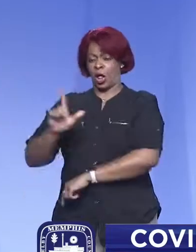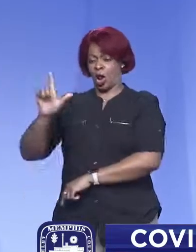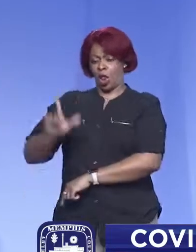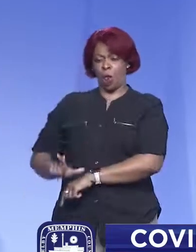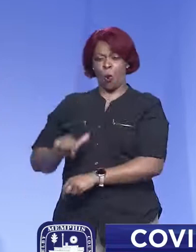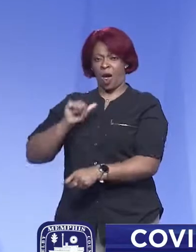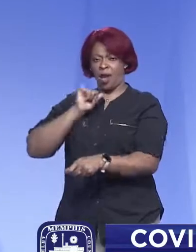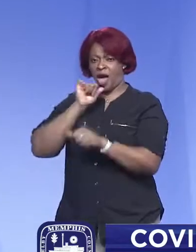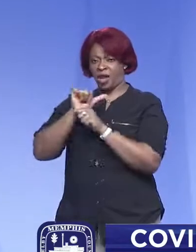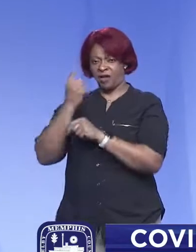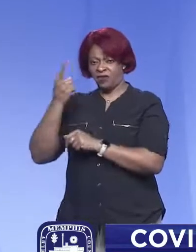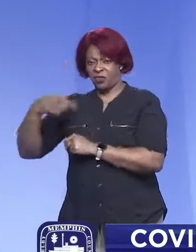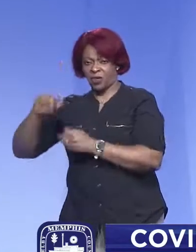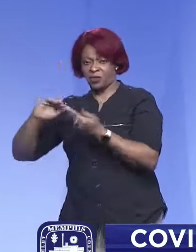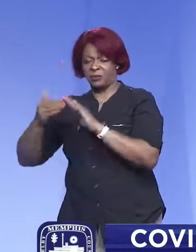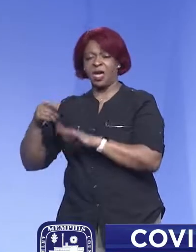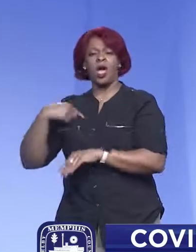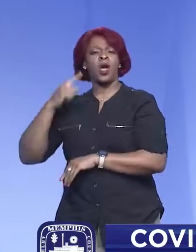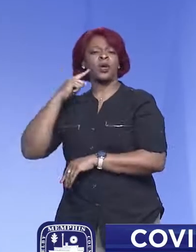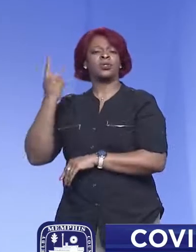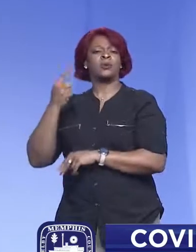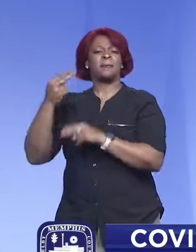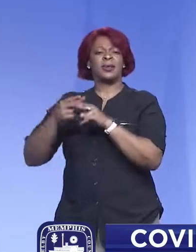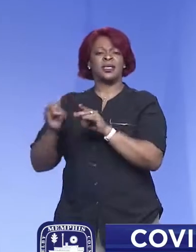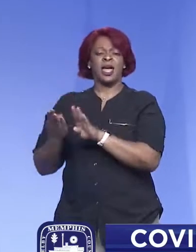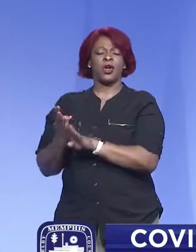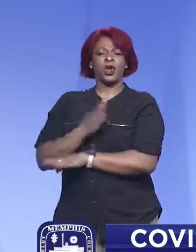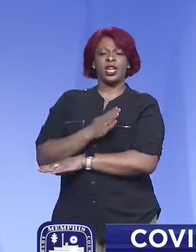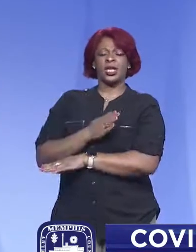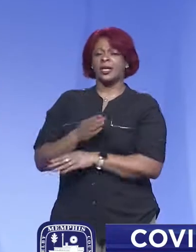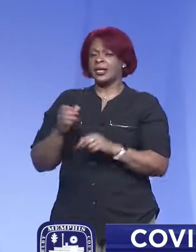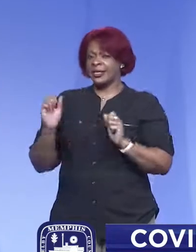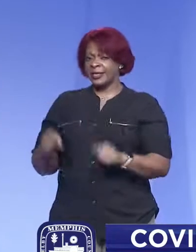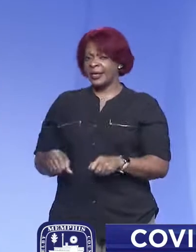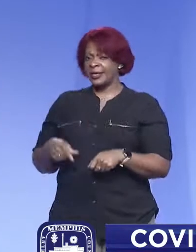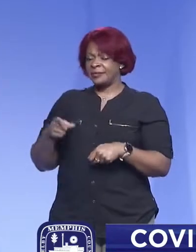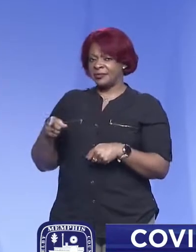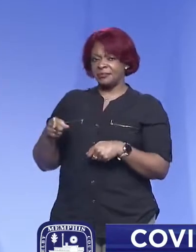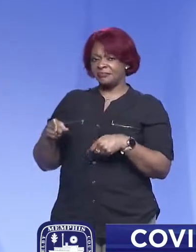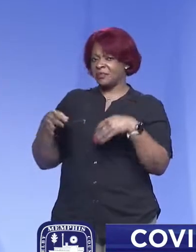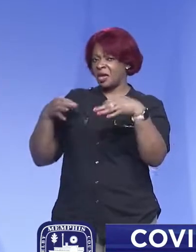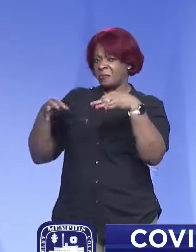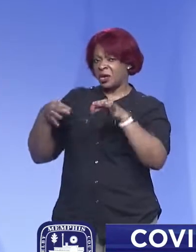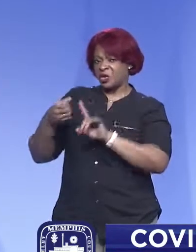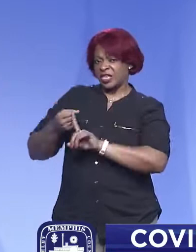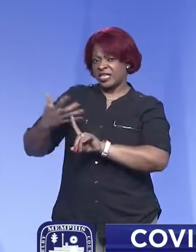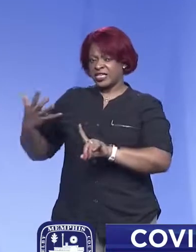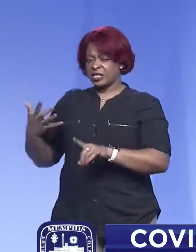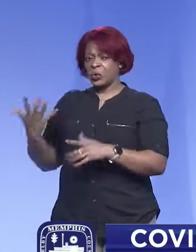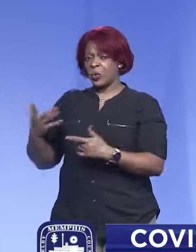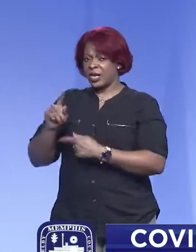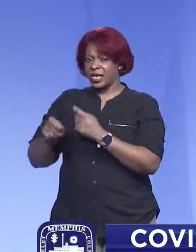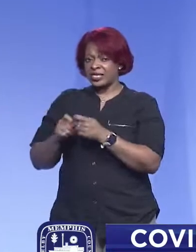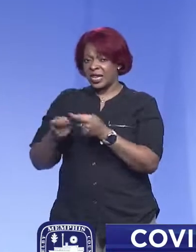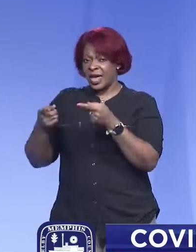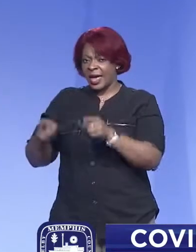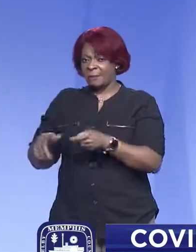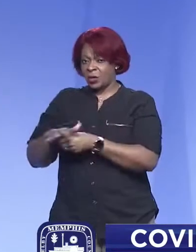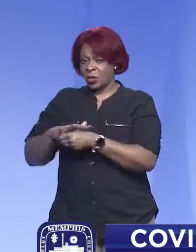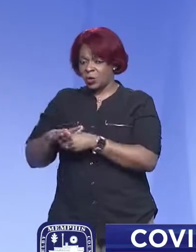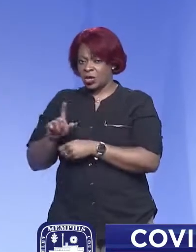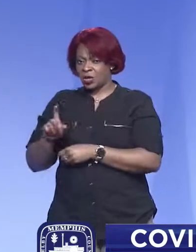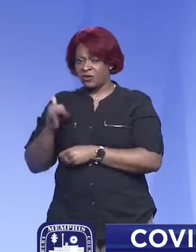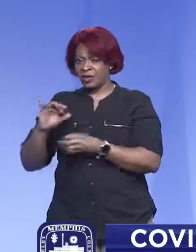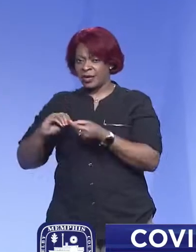heard someone mention something about that earlier. Can you kind of go more into detail about what exactly is happening locally